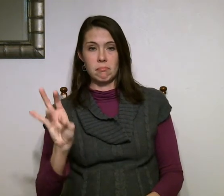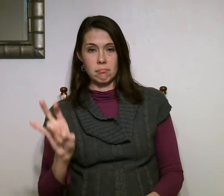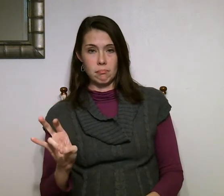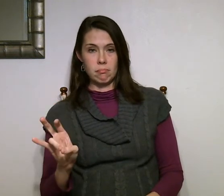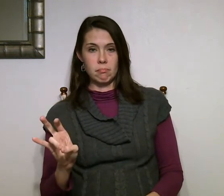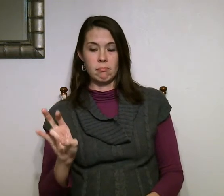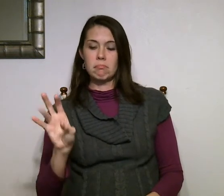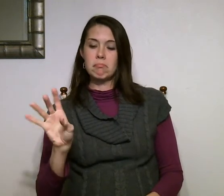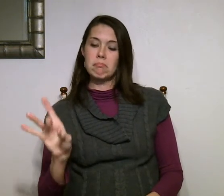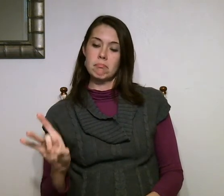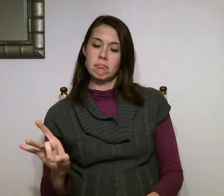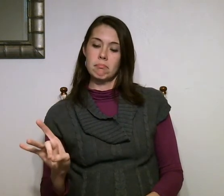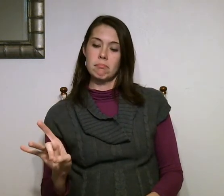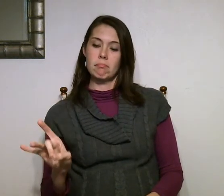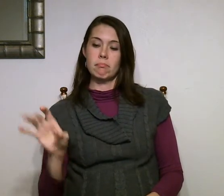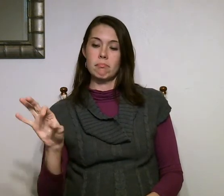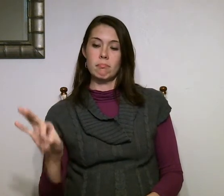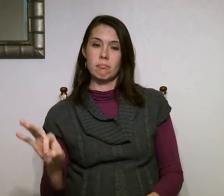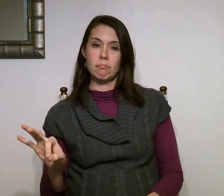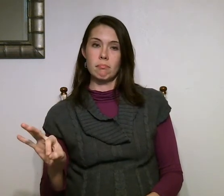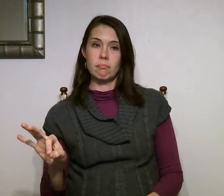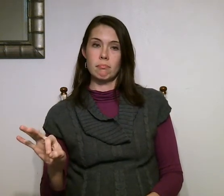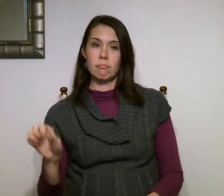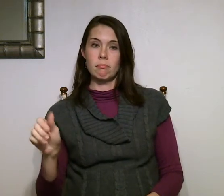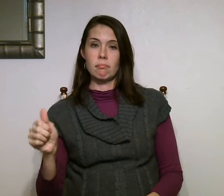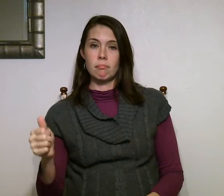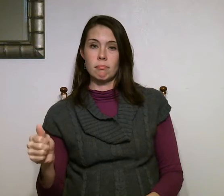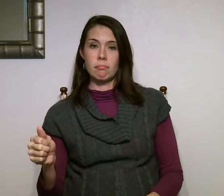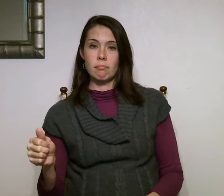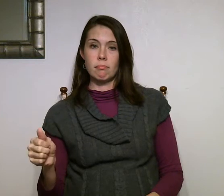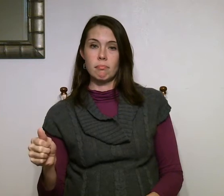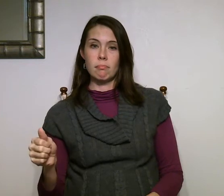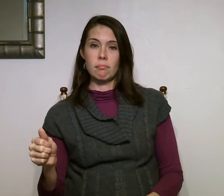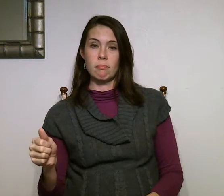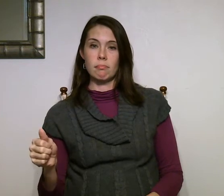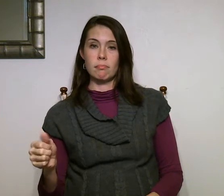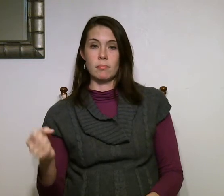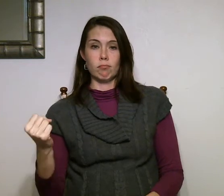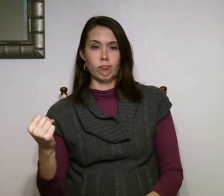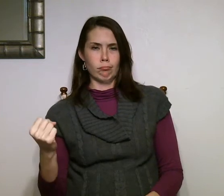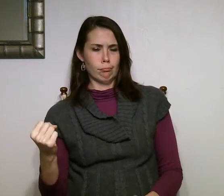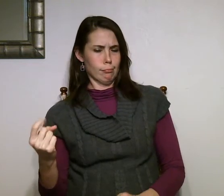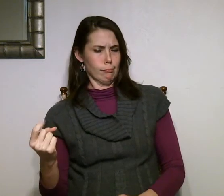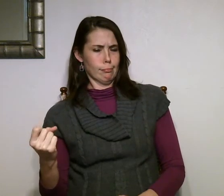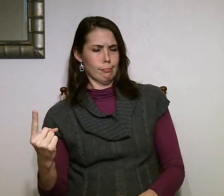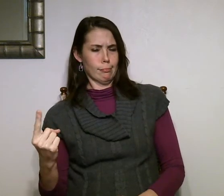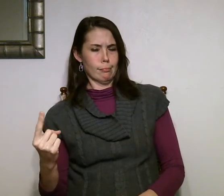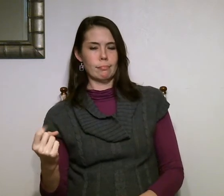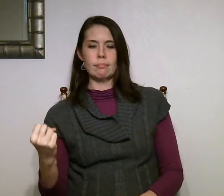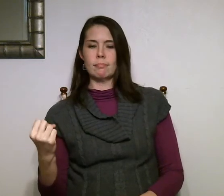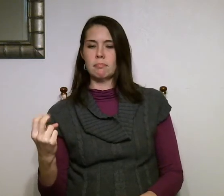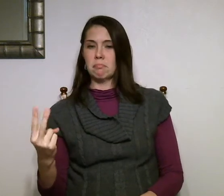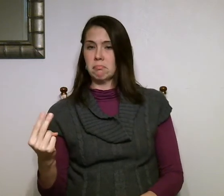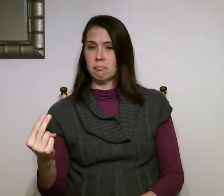6, 7, 8, 9, 10, 11,